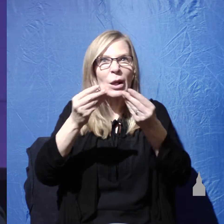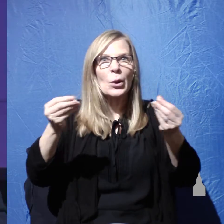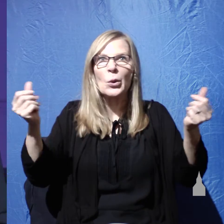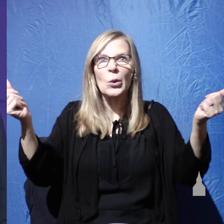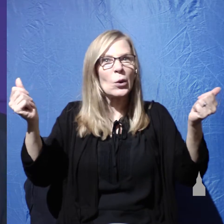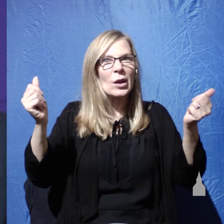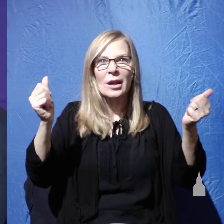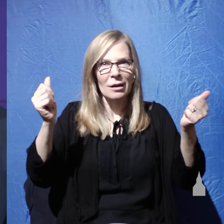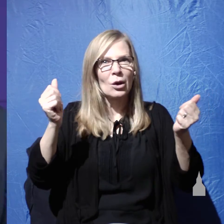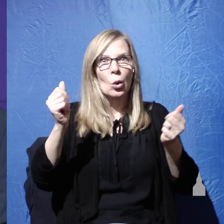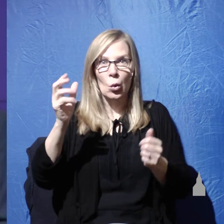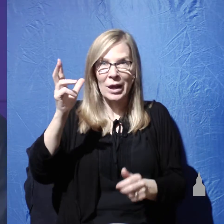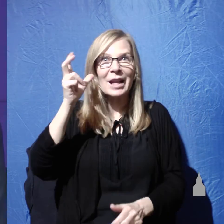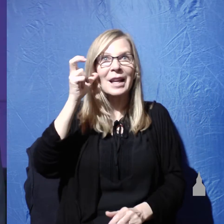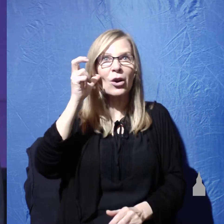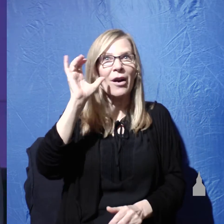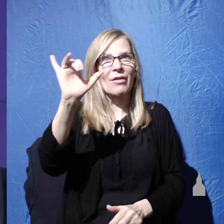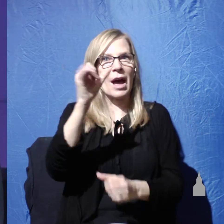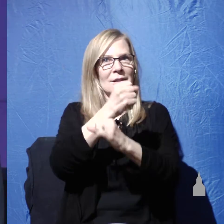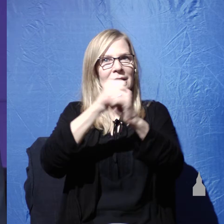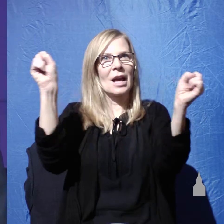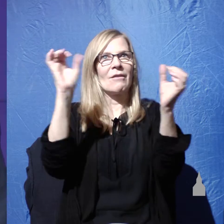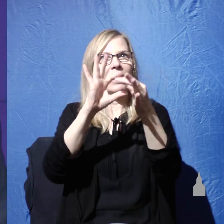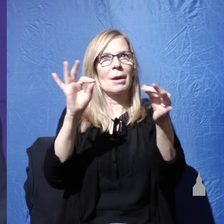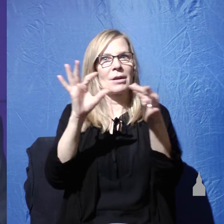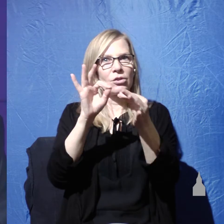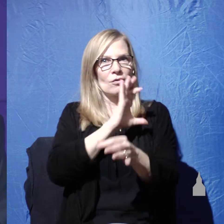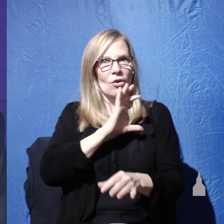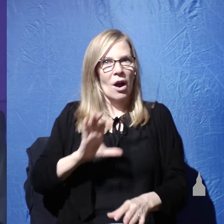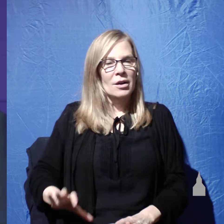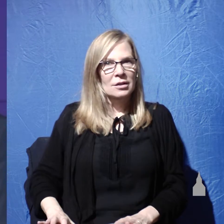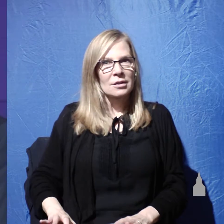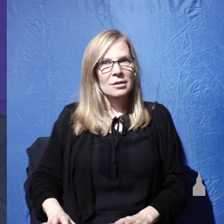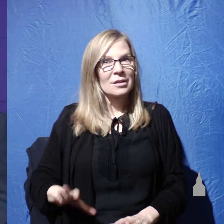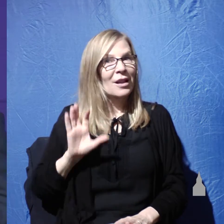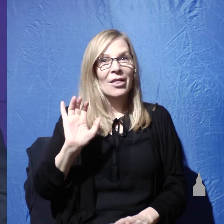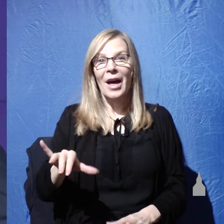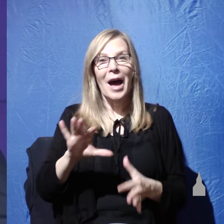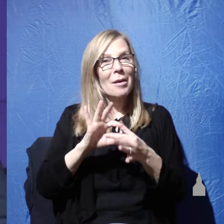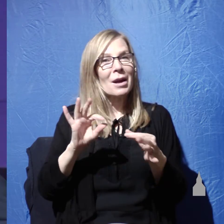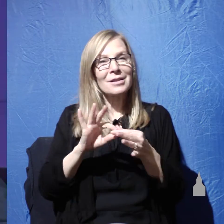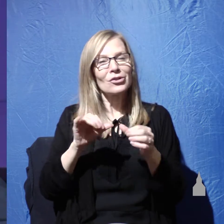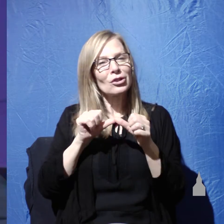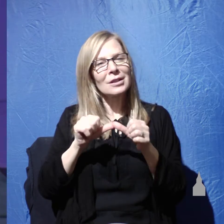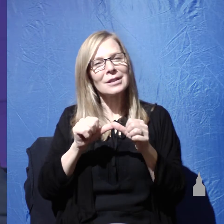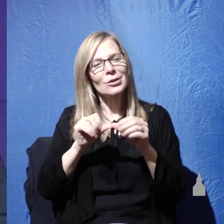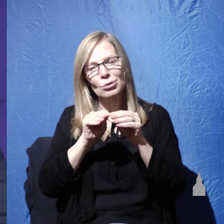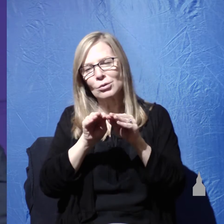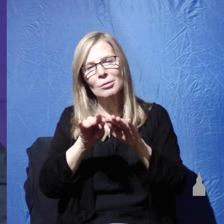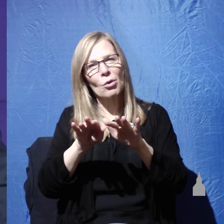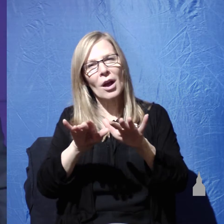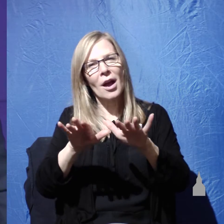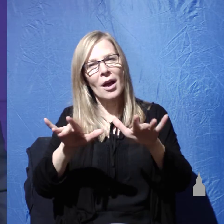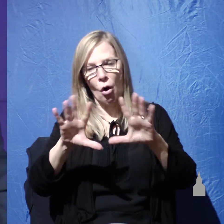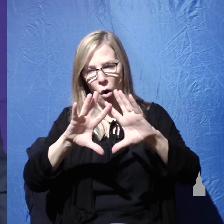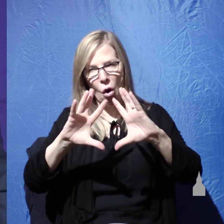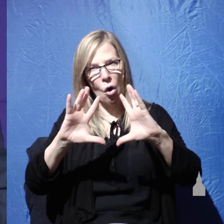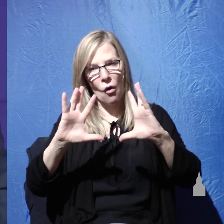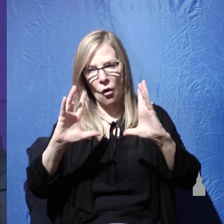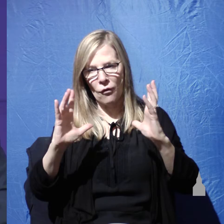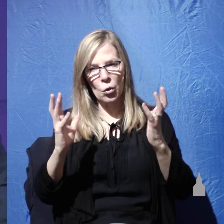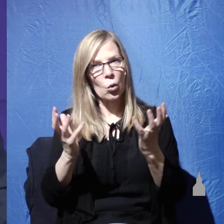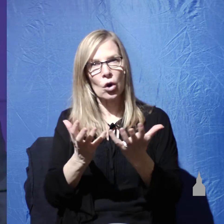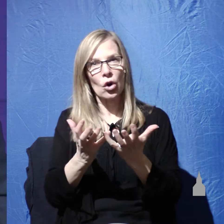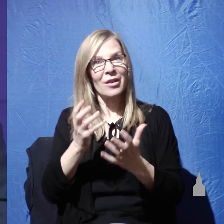the opportunity to hear of the saving message of Christ, and that message continues to spread all over the world because God